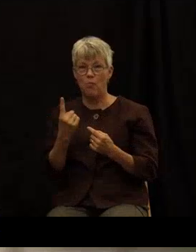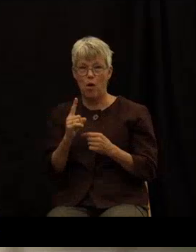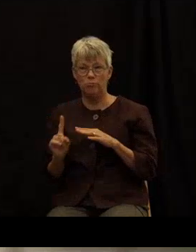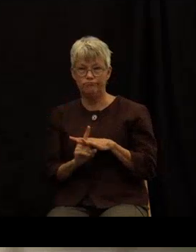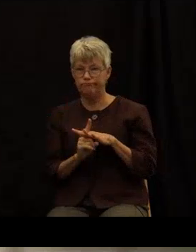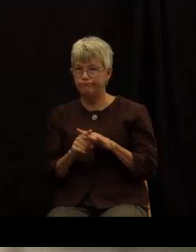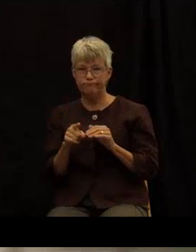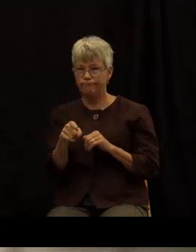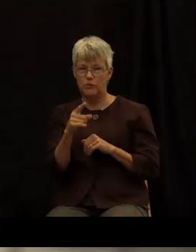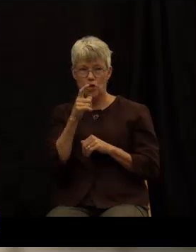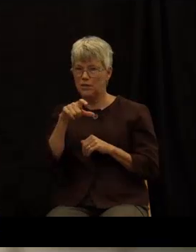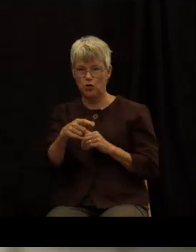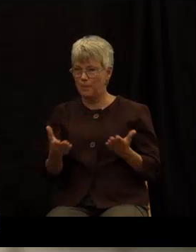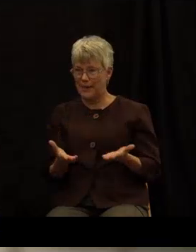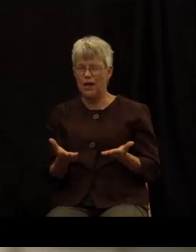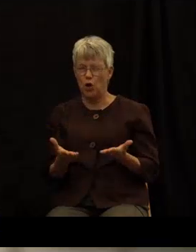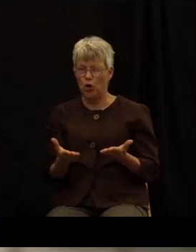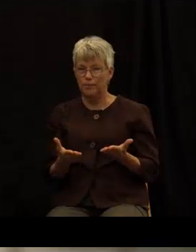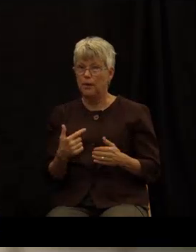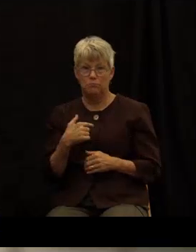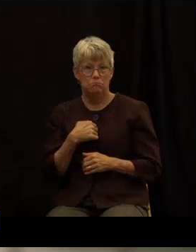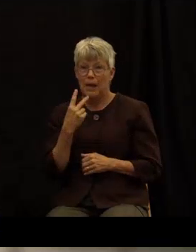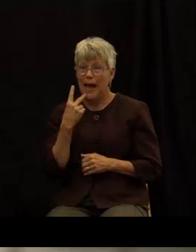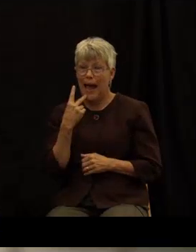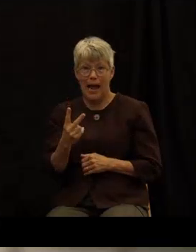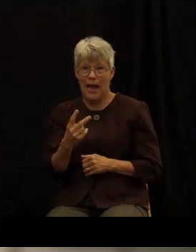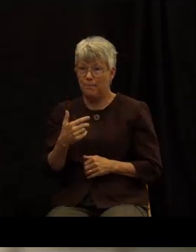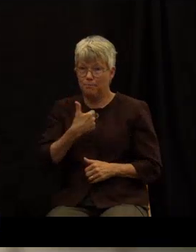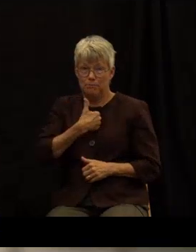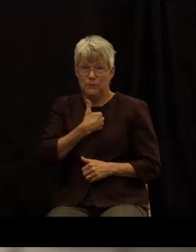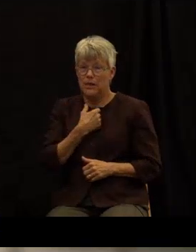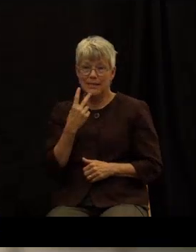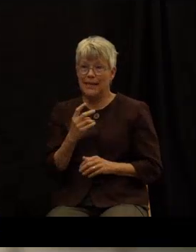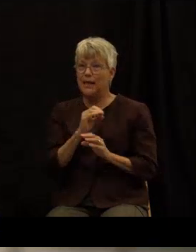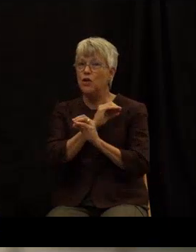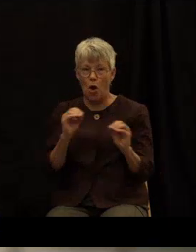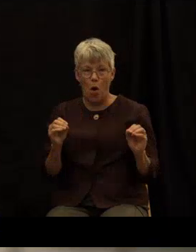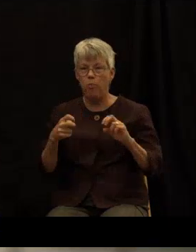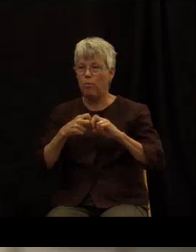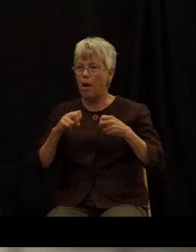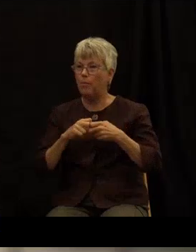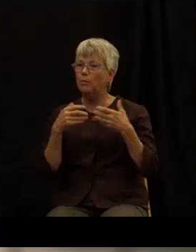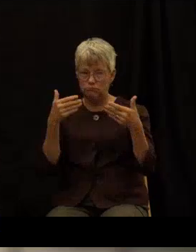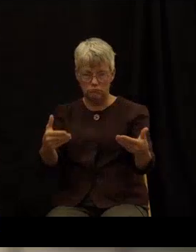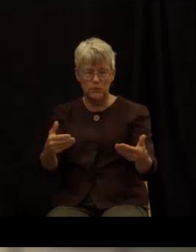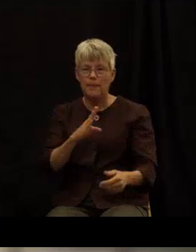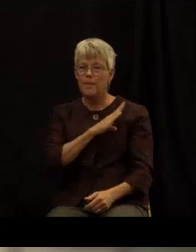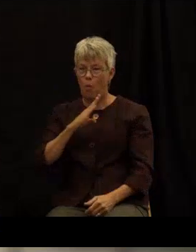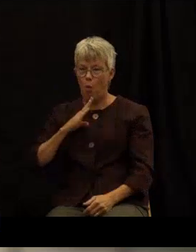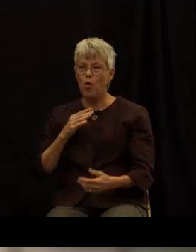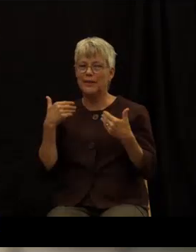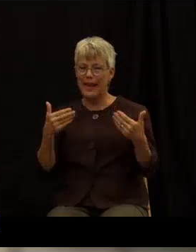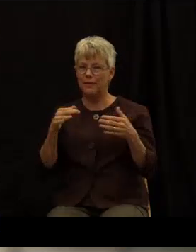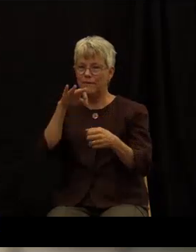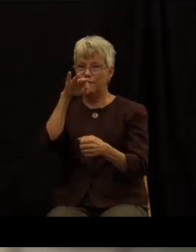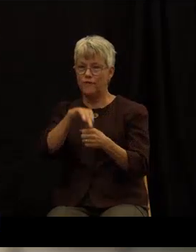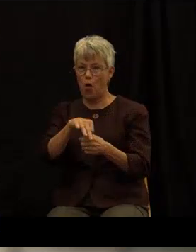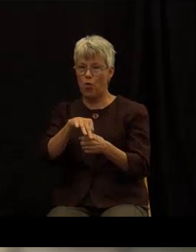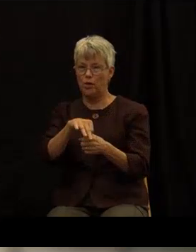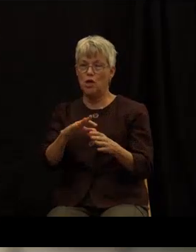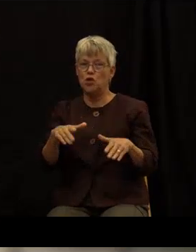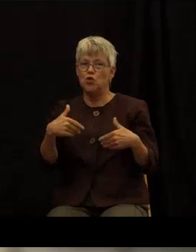provided. So I see no problem with going ahead and having the board vote this evening to give